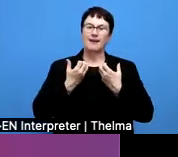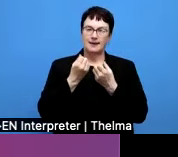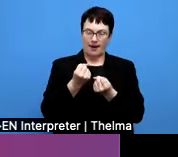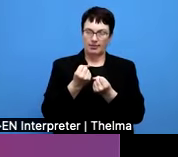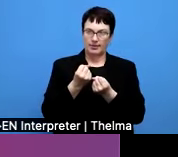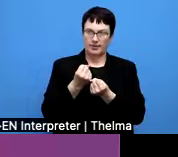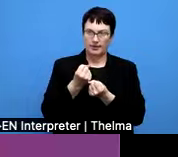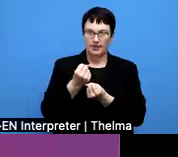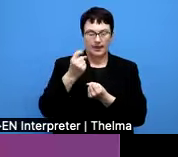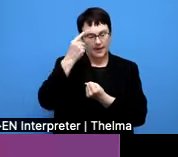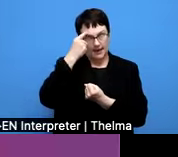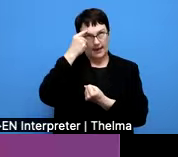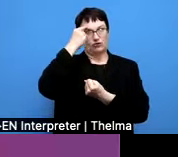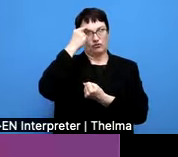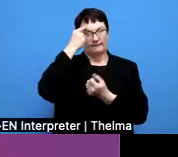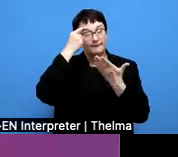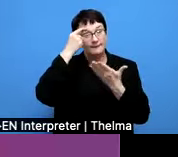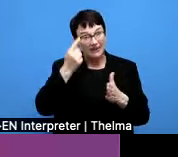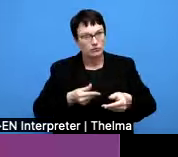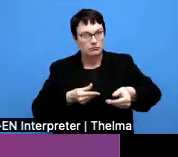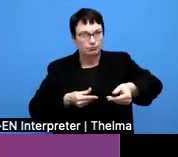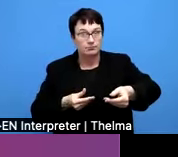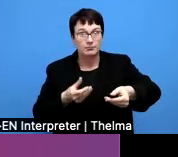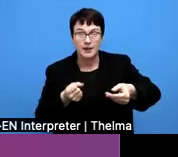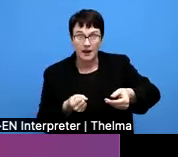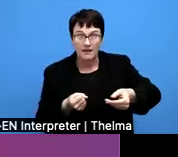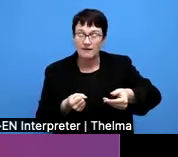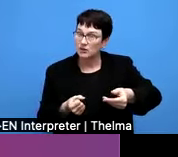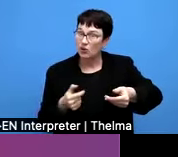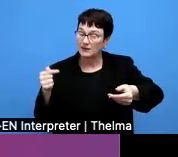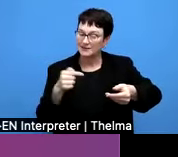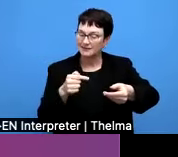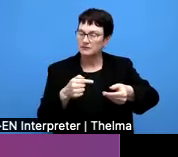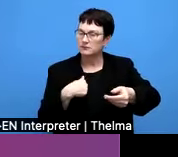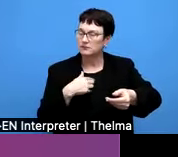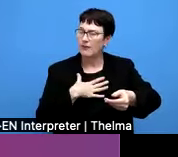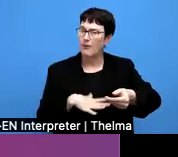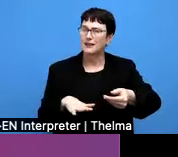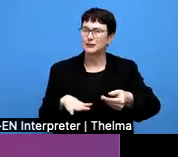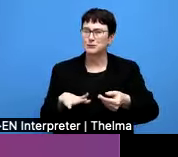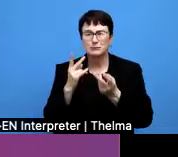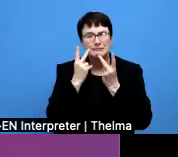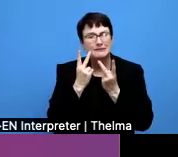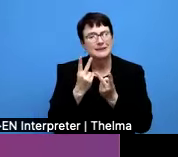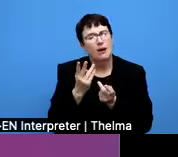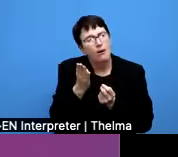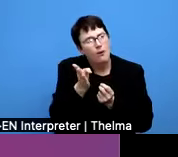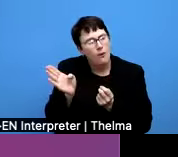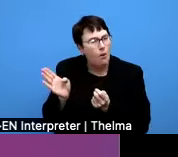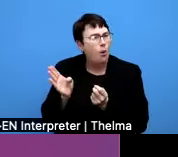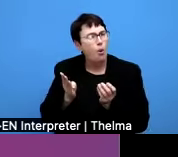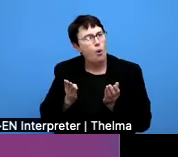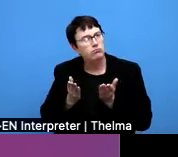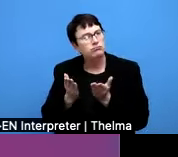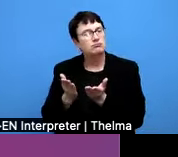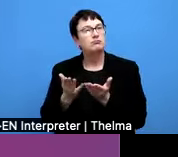and essentially at the heart, we want to make sure that people with disability are having the same health outcomes as